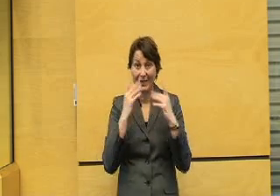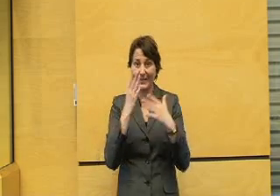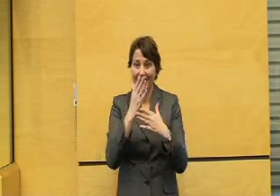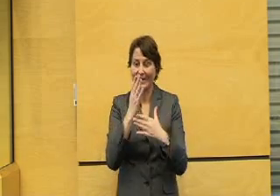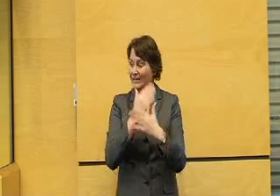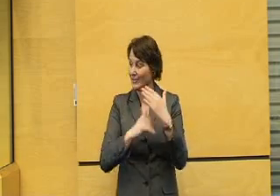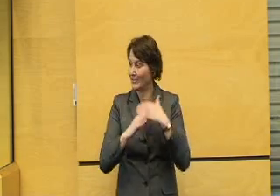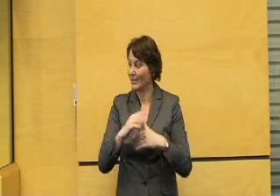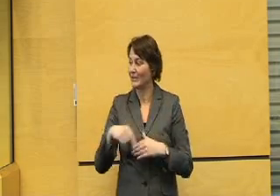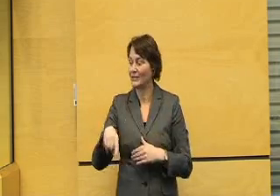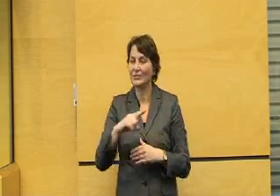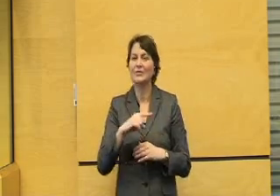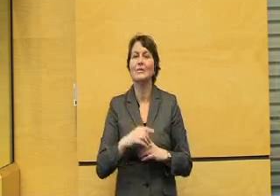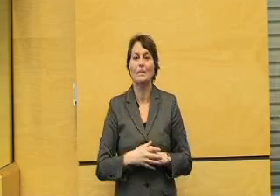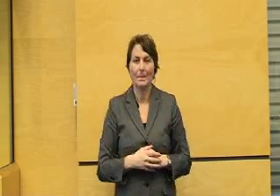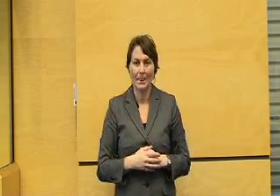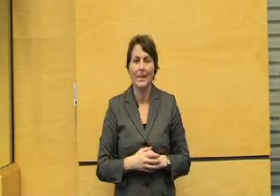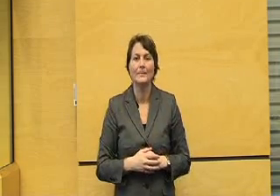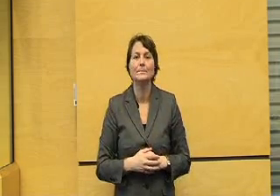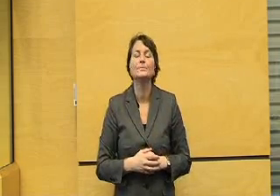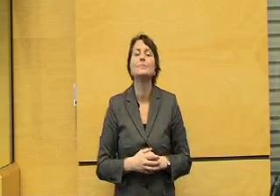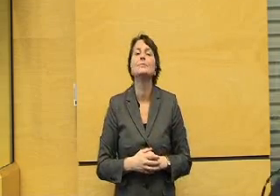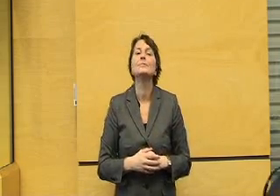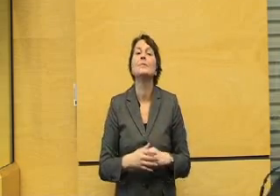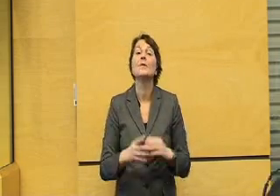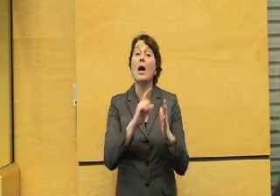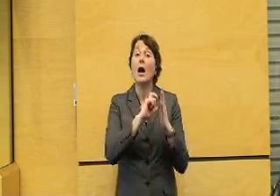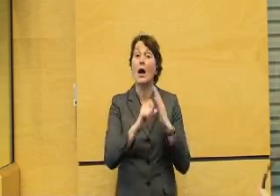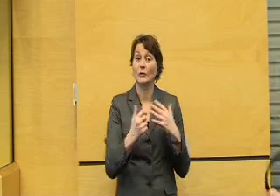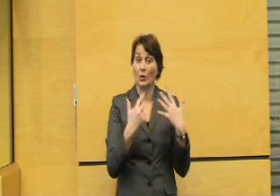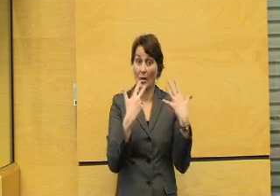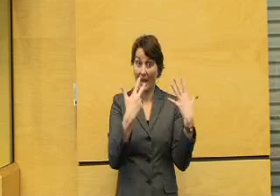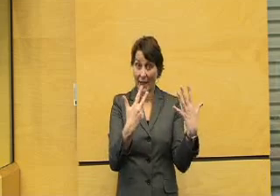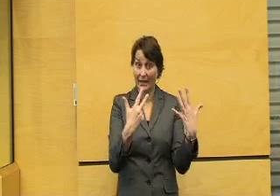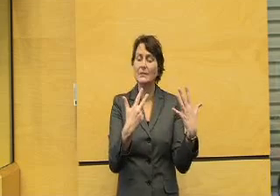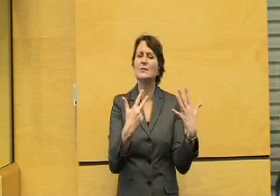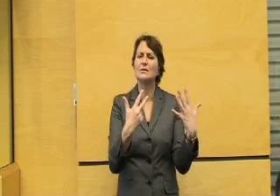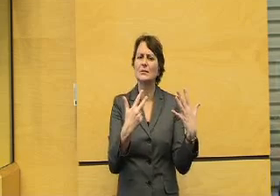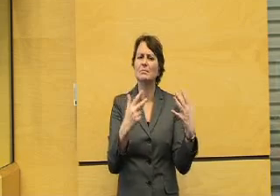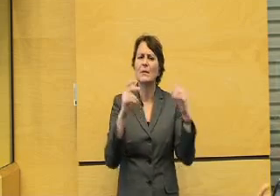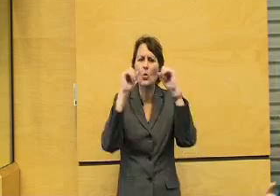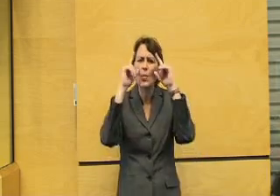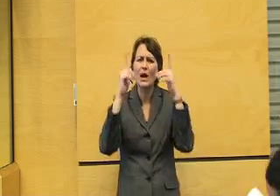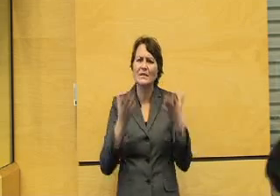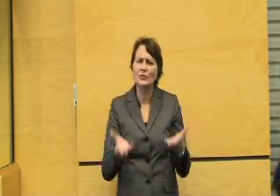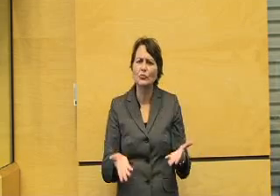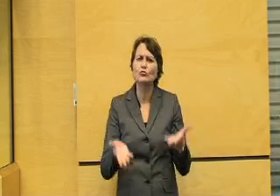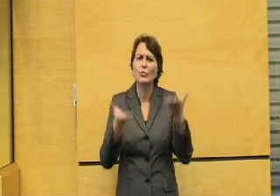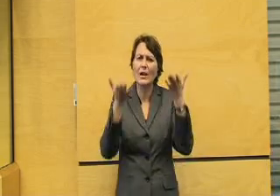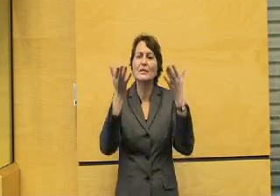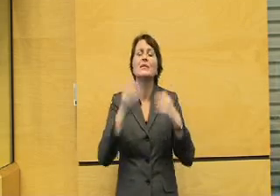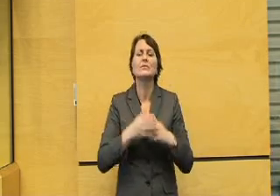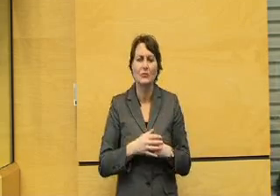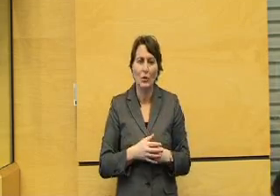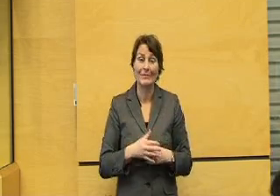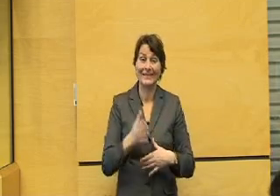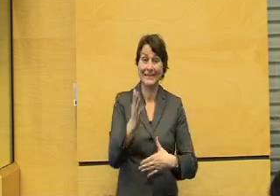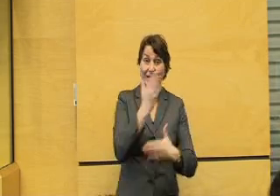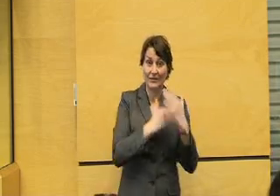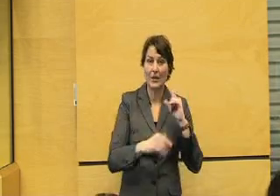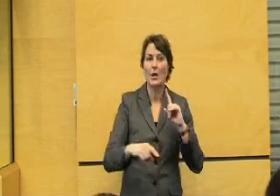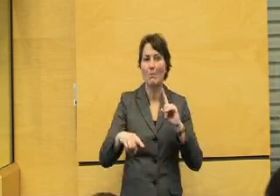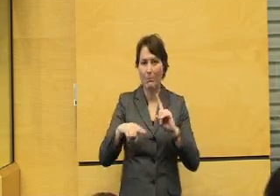My second question is on Article 8 on awareness raising, and is in relation to both disability and